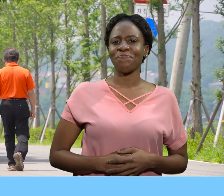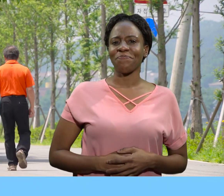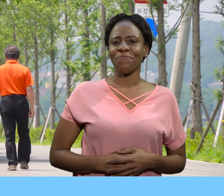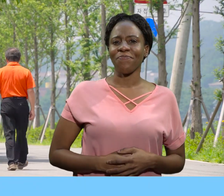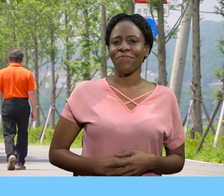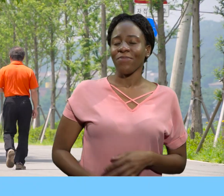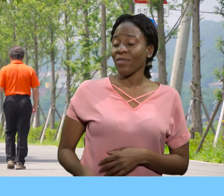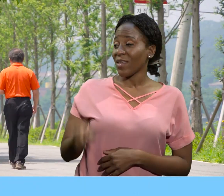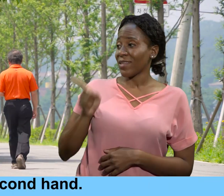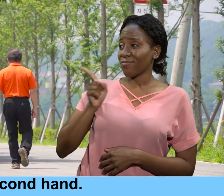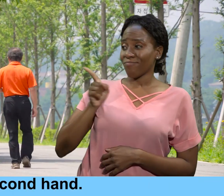Good.